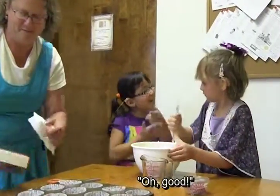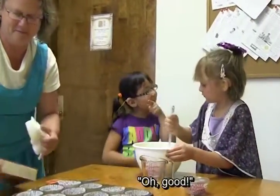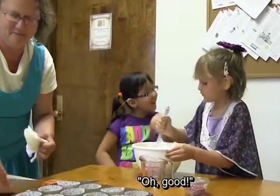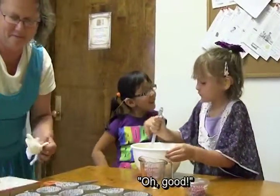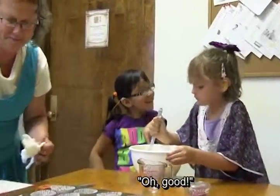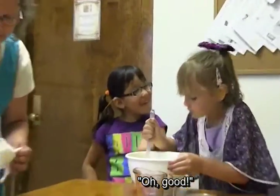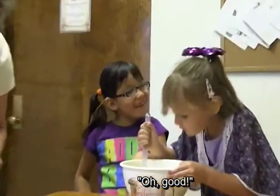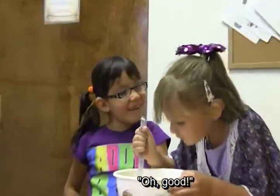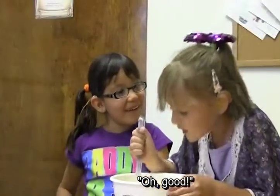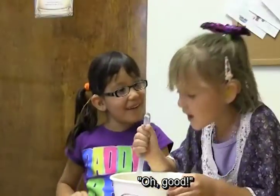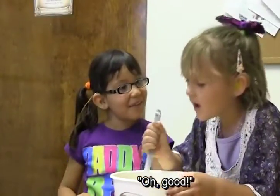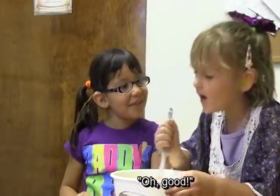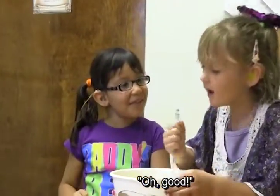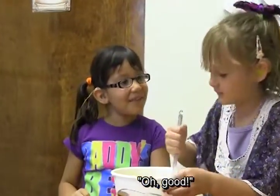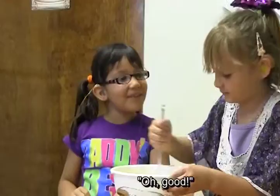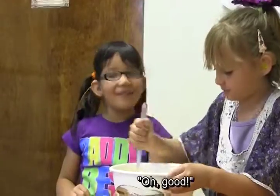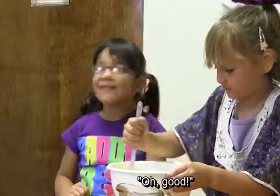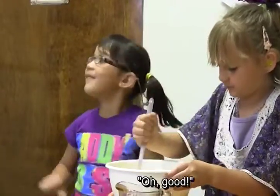Great. Oh, good.